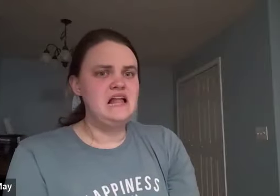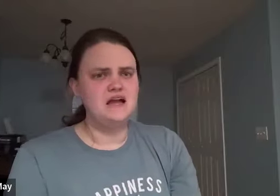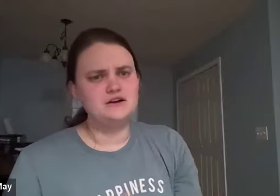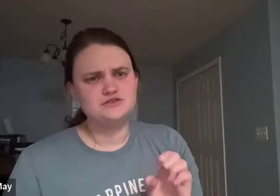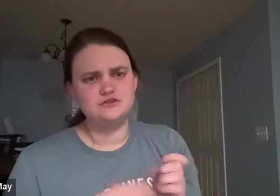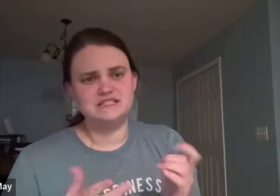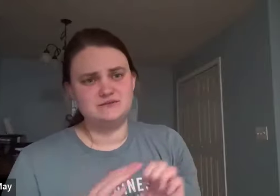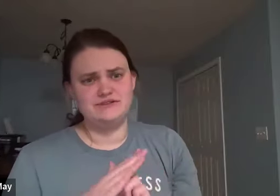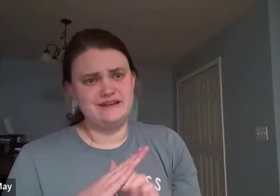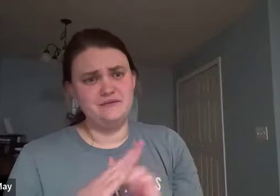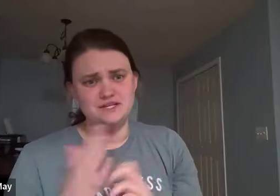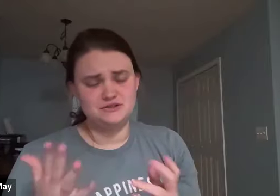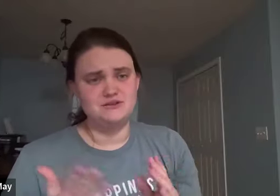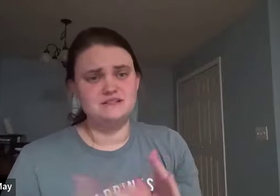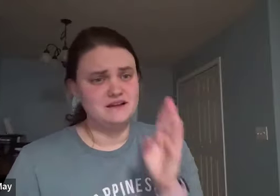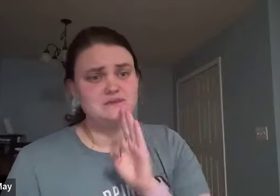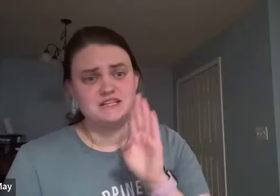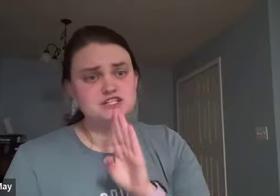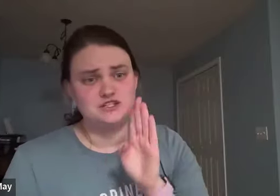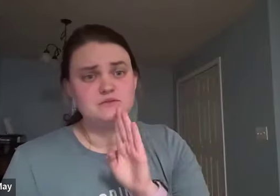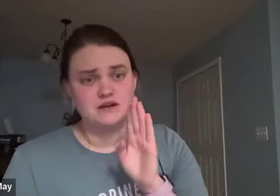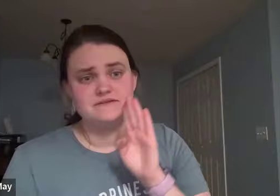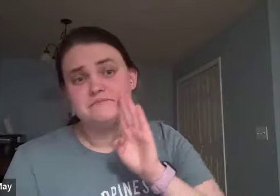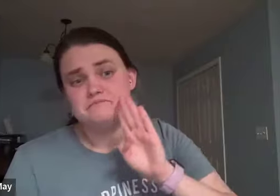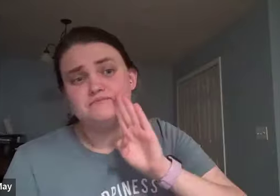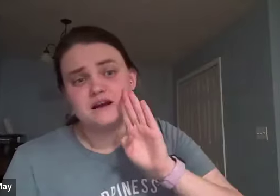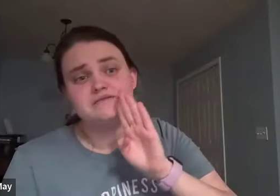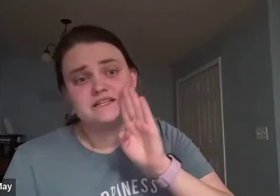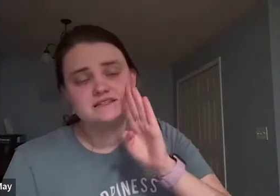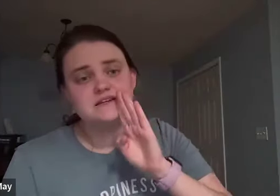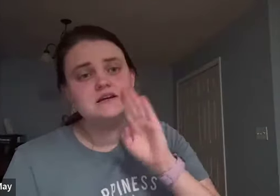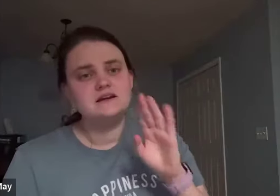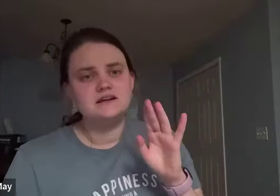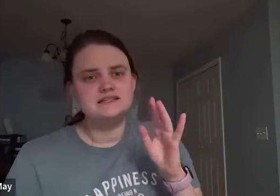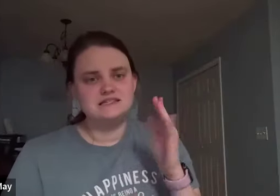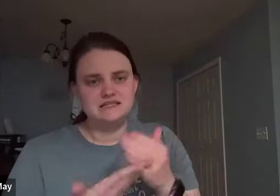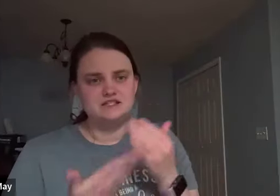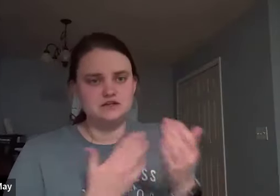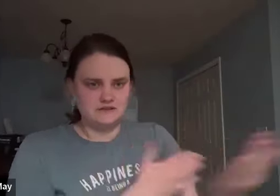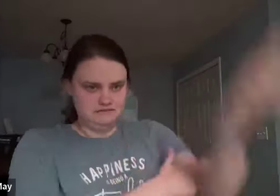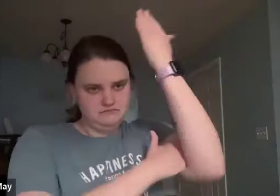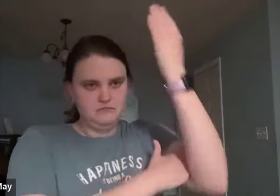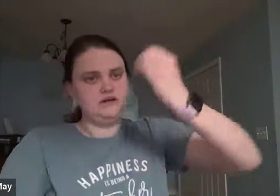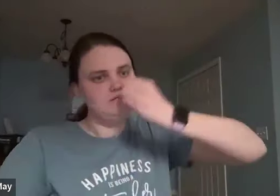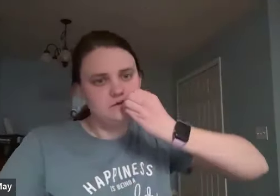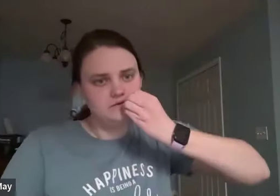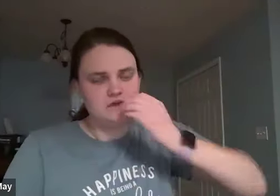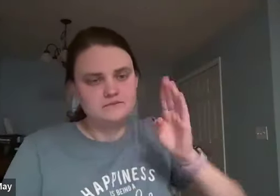At our school, since we're elementary students, a lot of times they just do the breakfast because it's easier than morning food for them. They'll